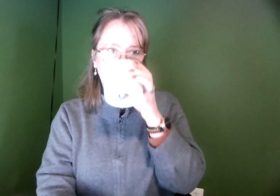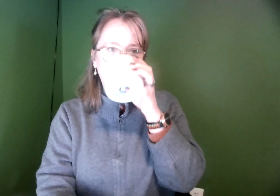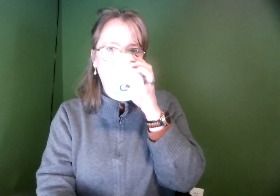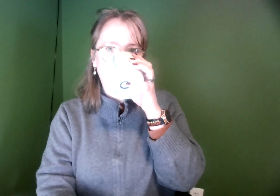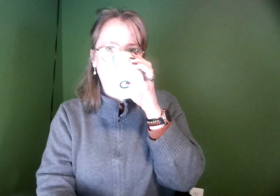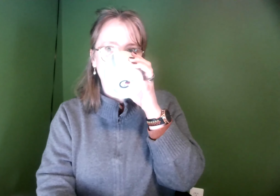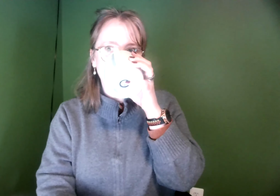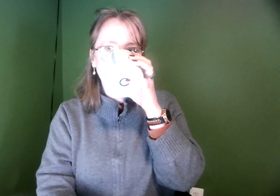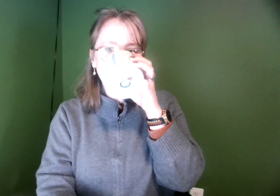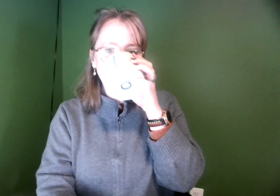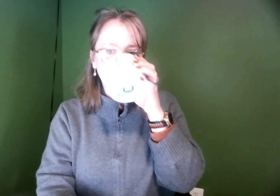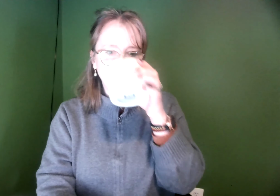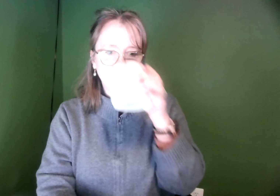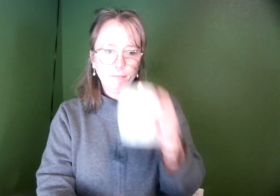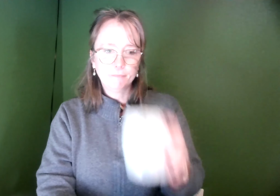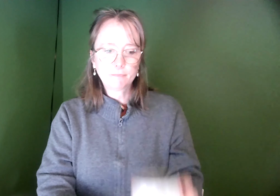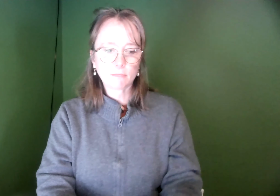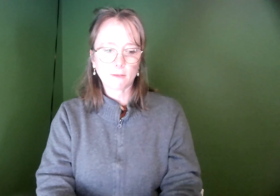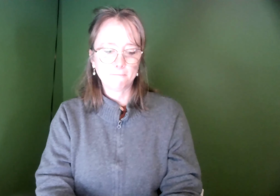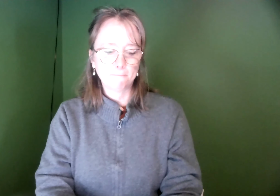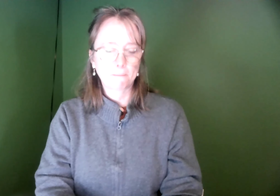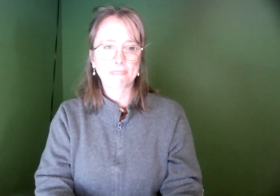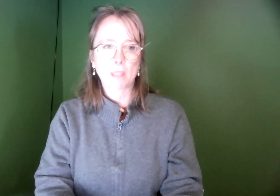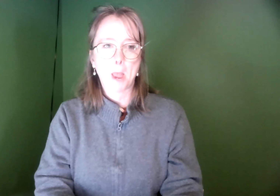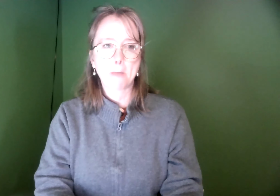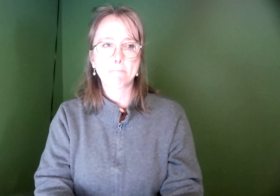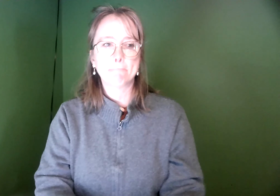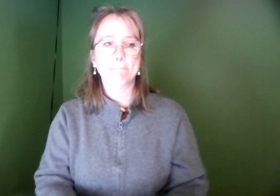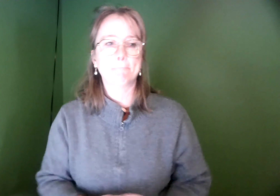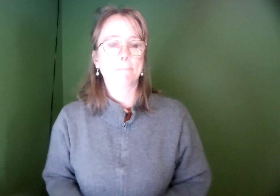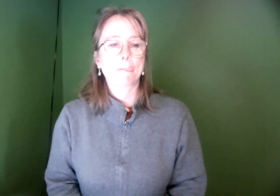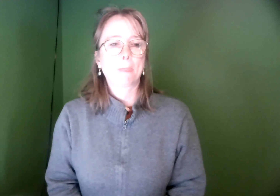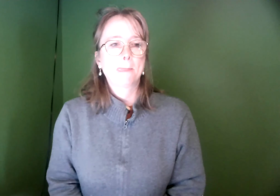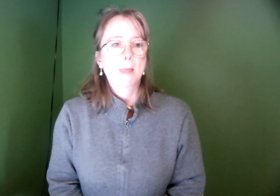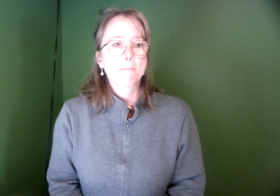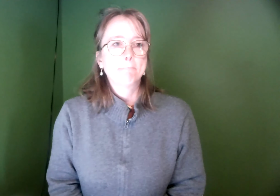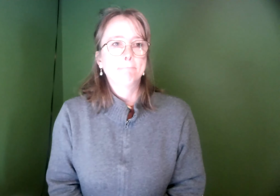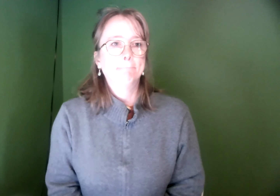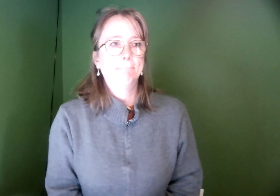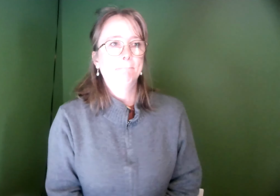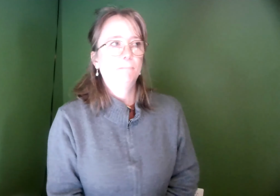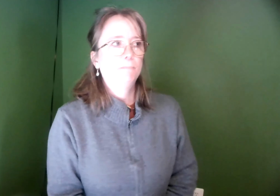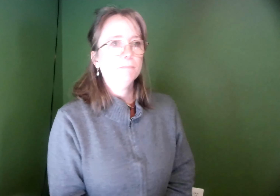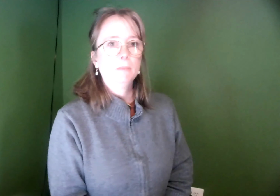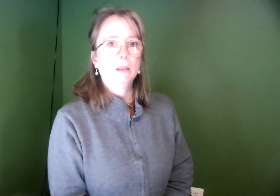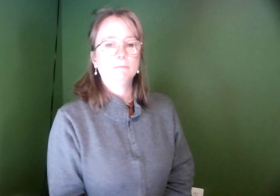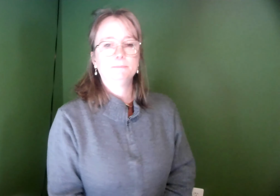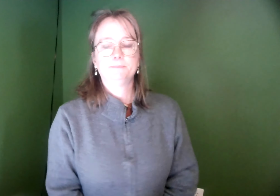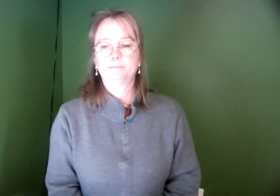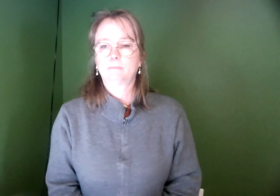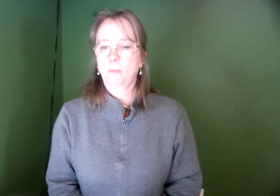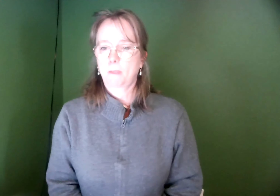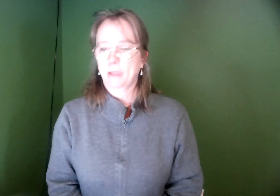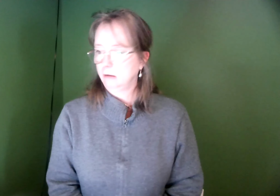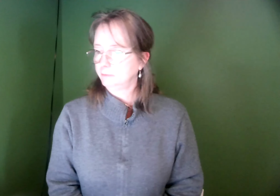y hasta entonces transformar cosas que transforman, cosas que solucionan, cosas que integran, cosas que